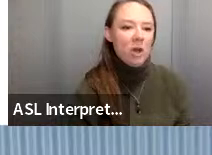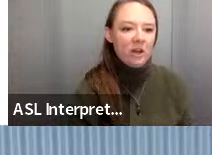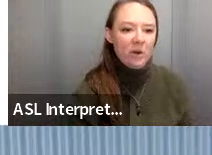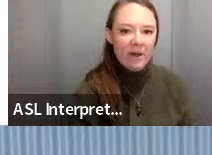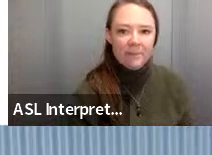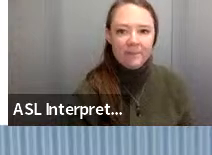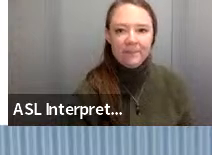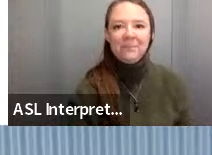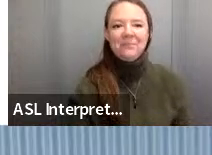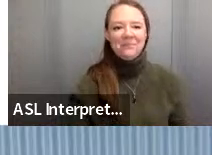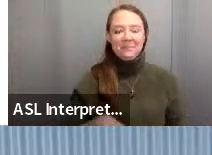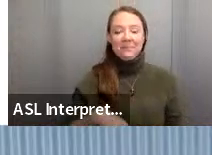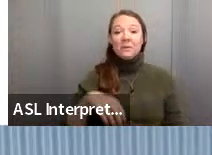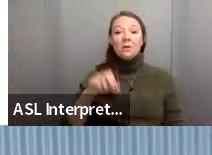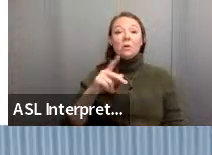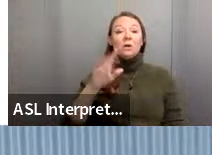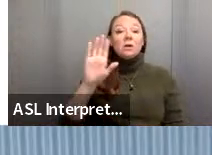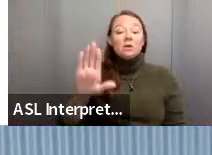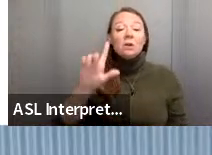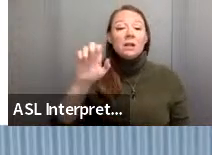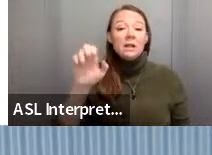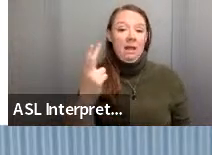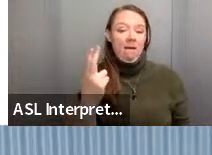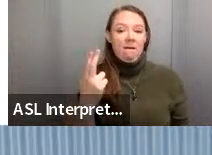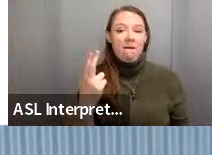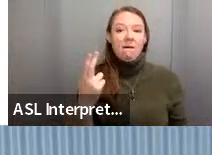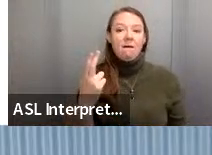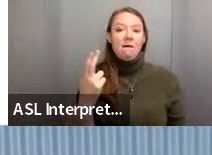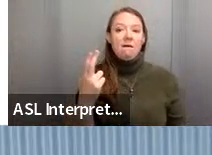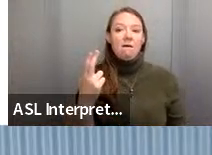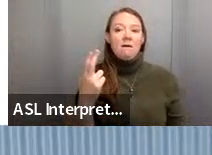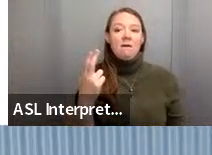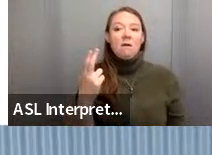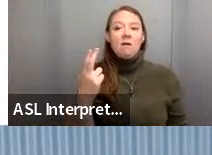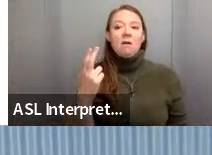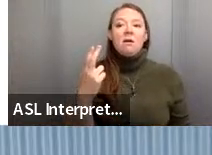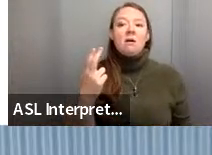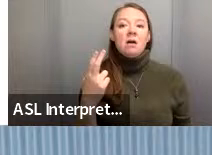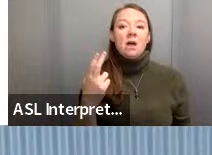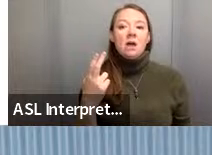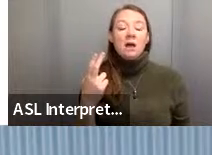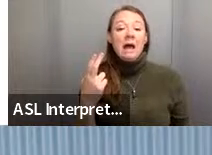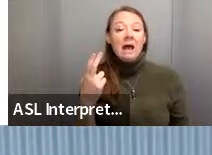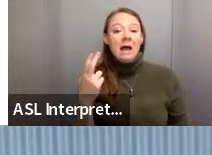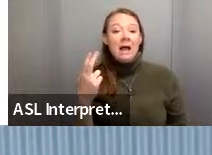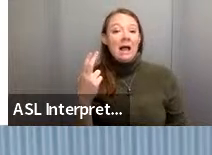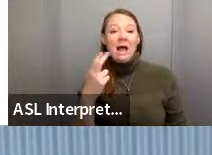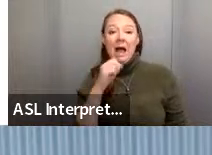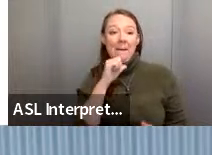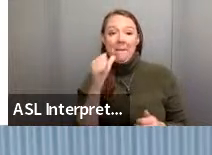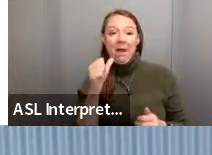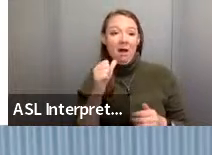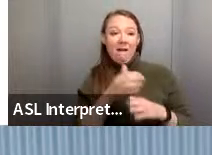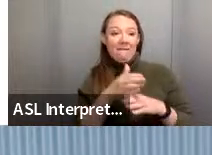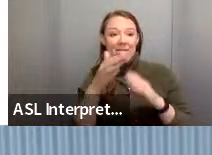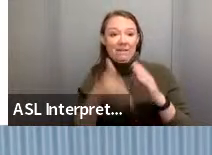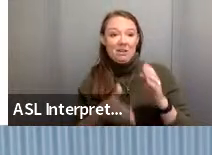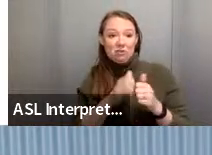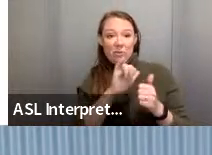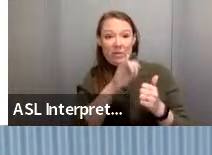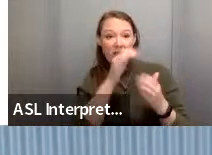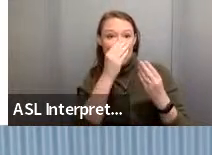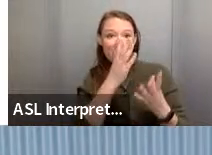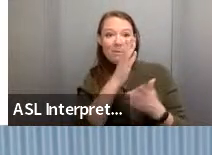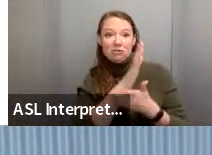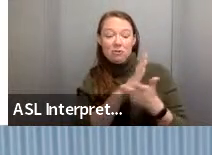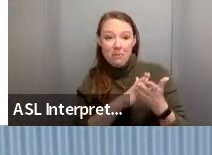Okay, I'm good. Go ahead. Right. So we're not yet at the end of the information giving part of the session. And I think what would